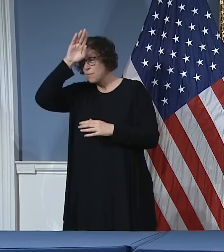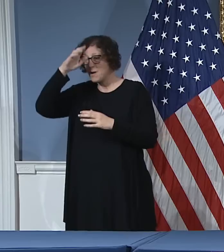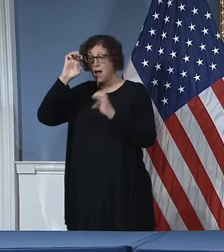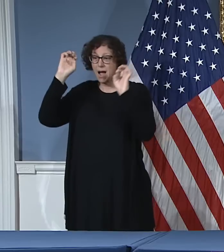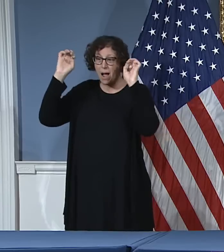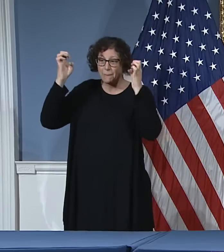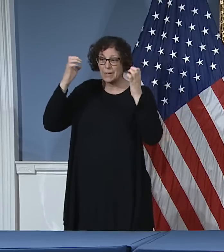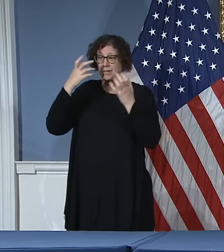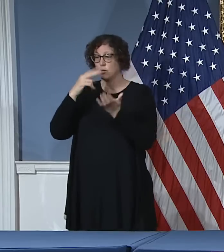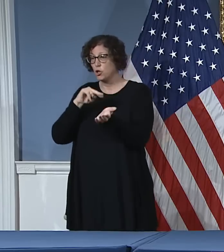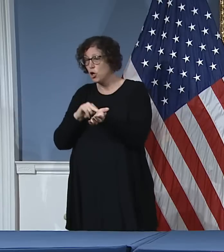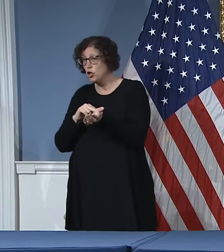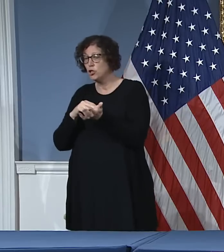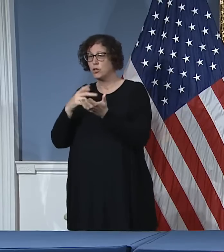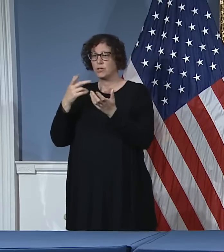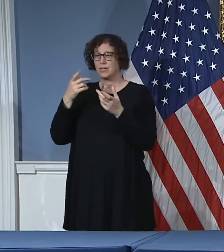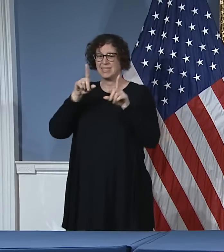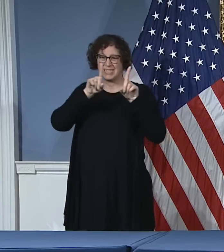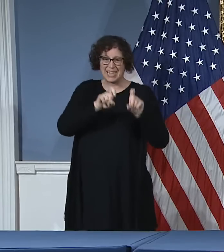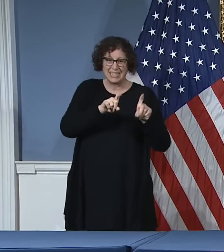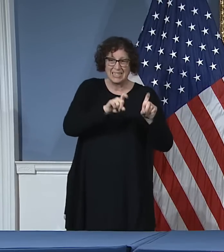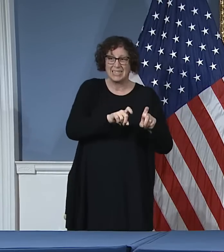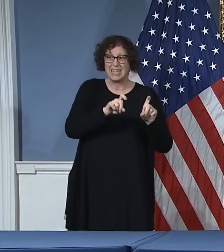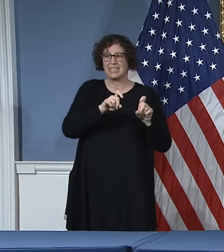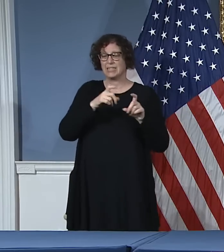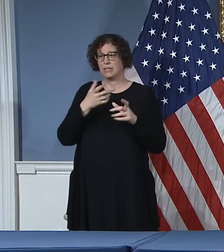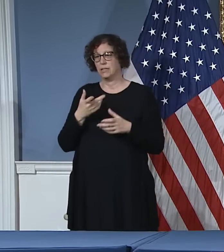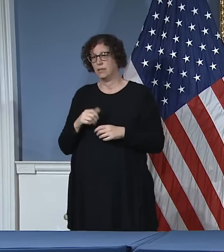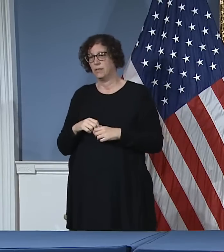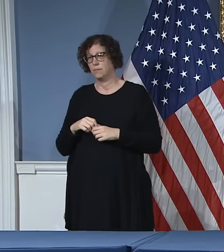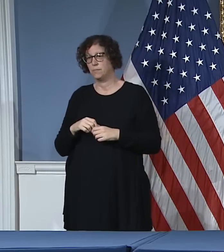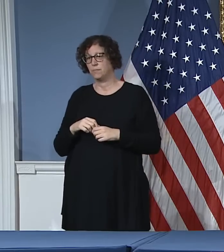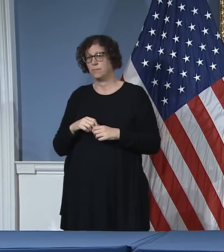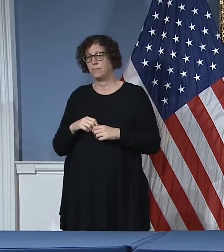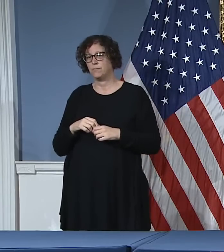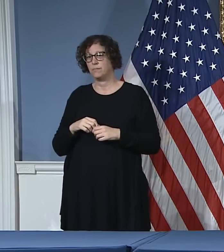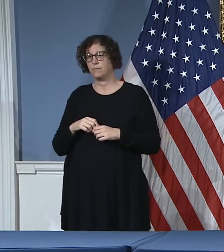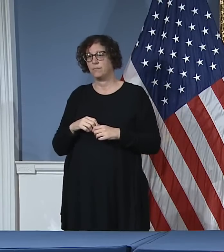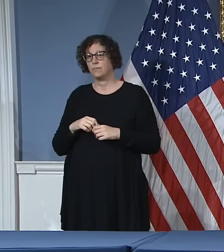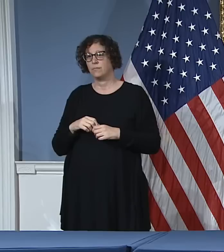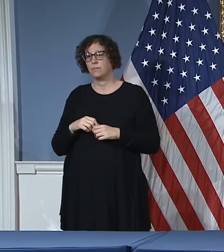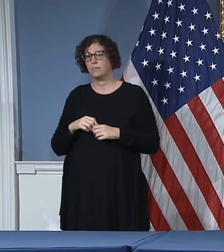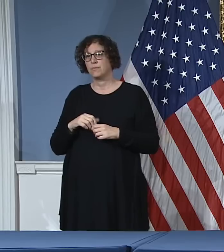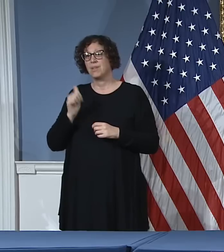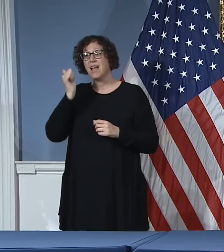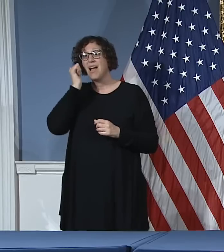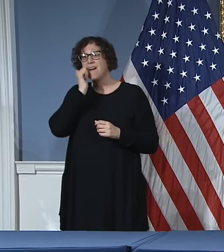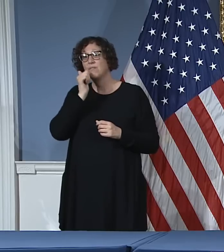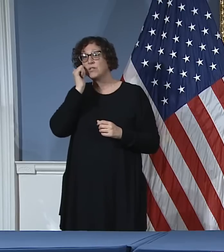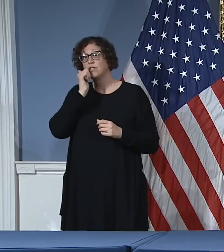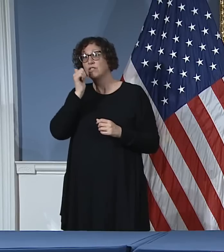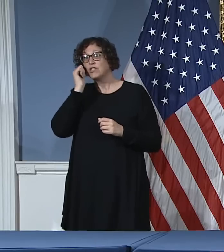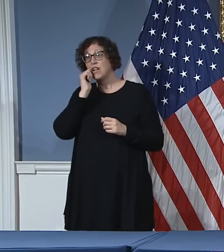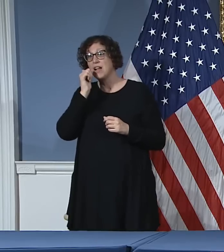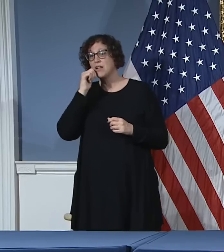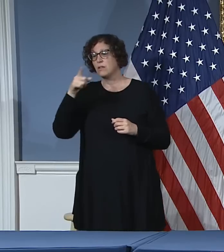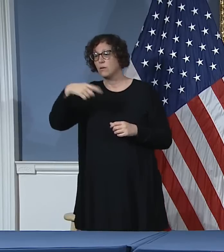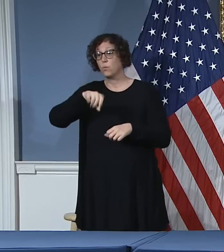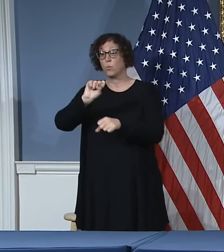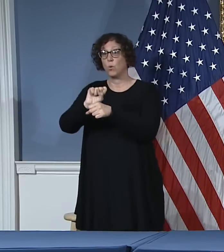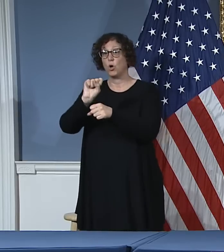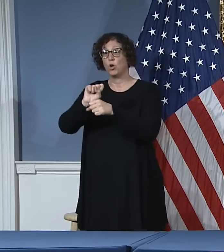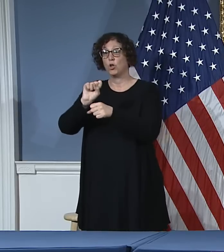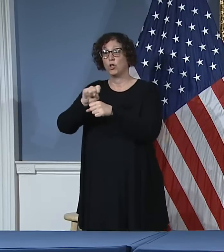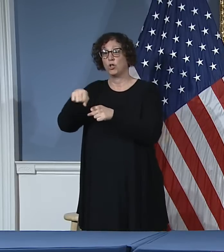emergency management professionals are making with, no guarantees of resupply and supplies